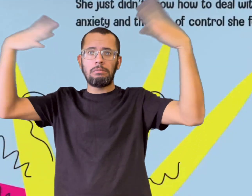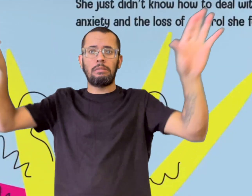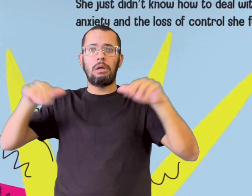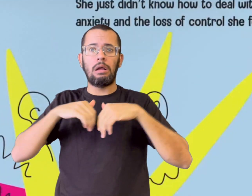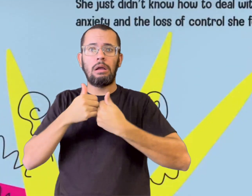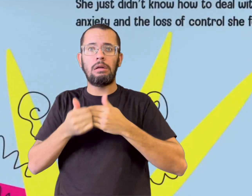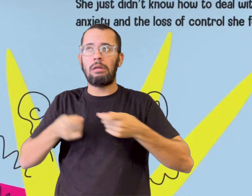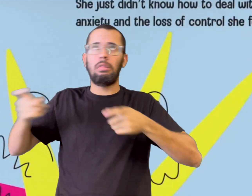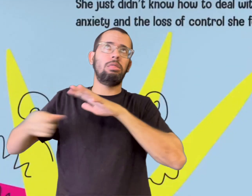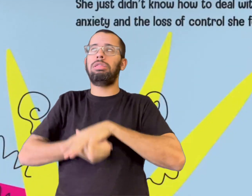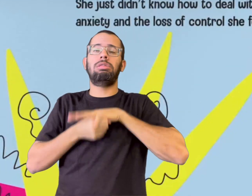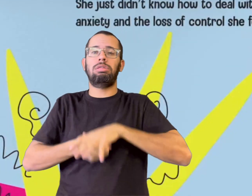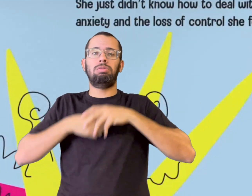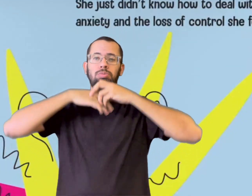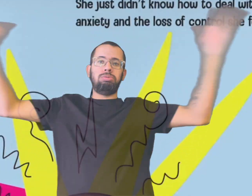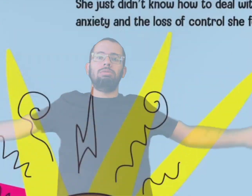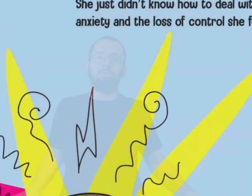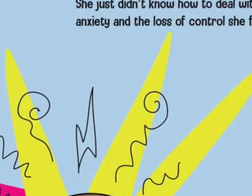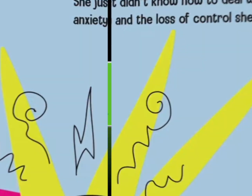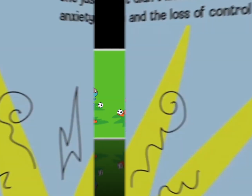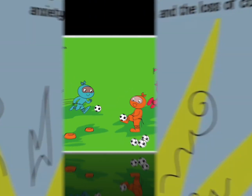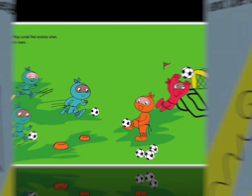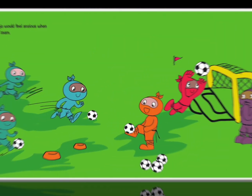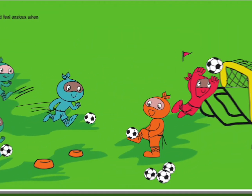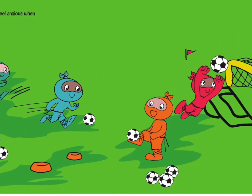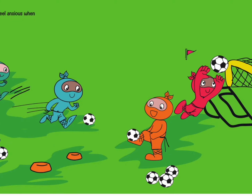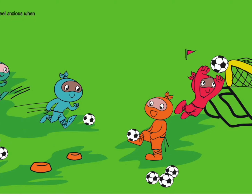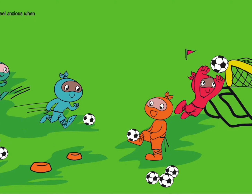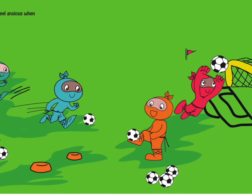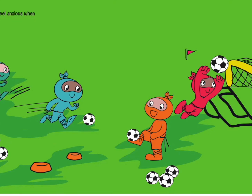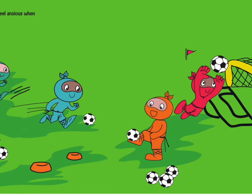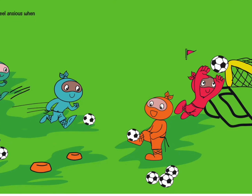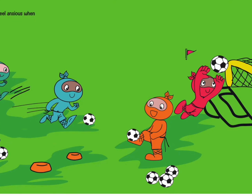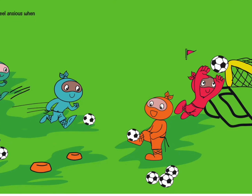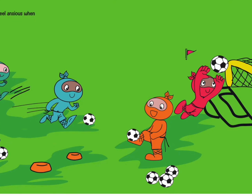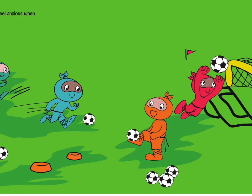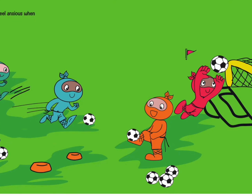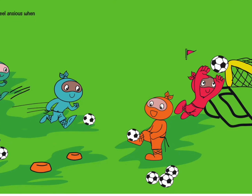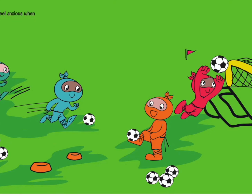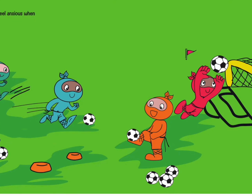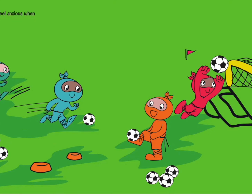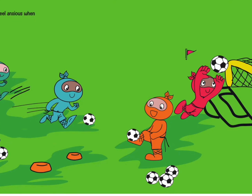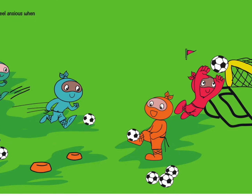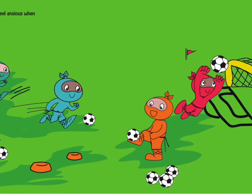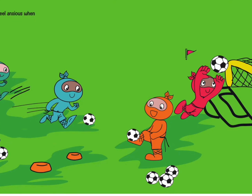She just didn't know how to deal with her anxiety and the loss of control she felt.